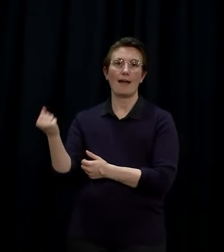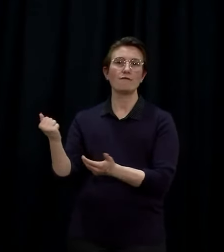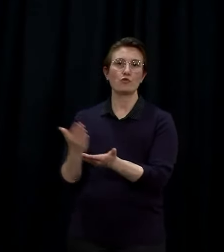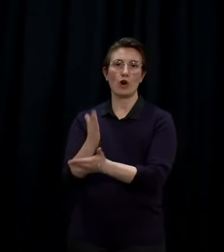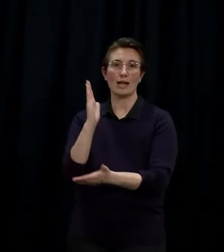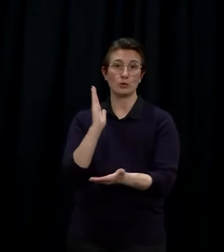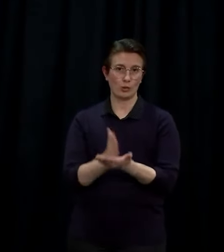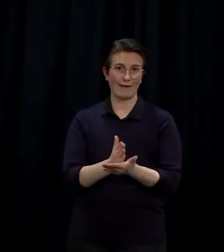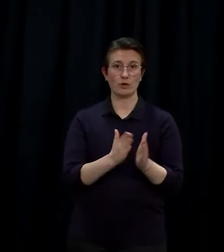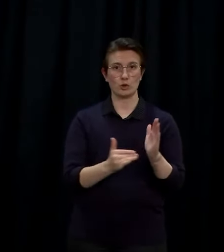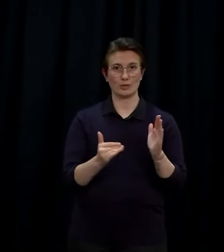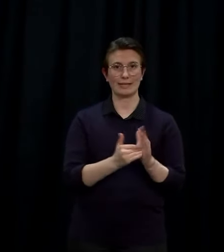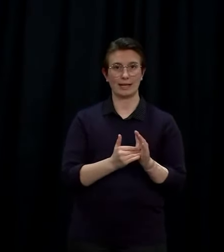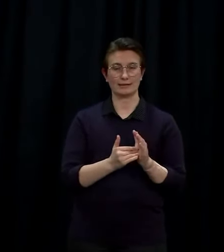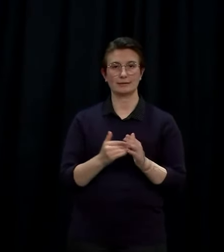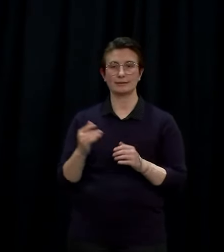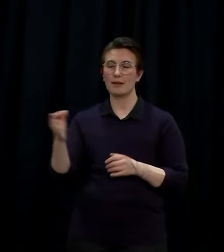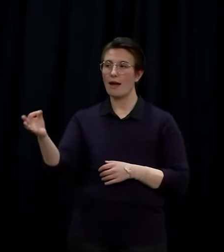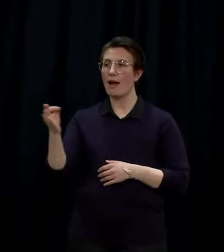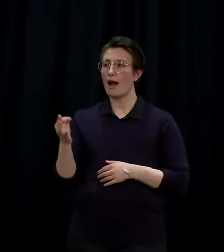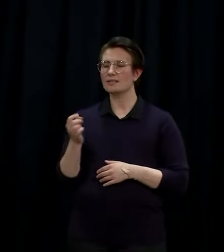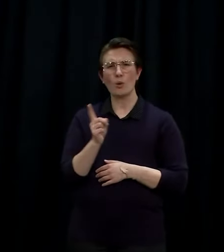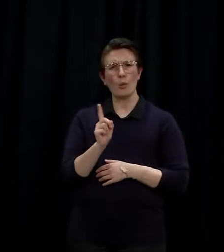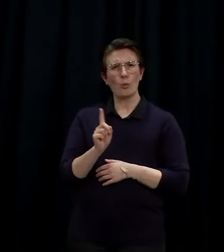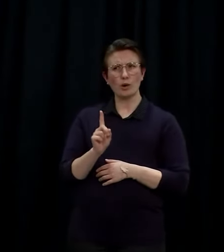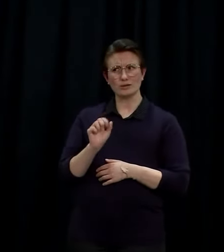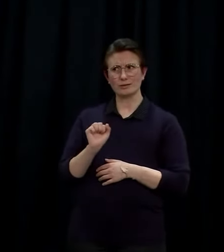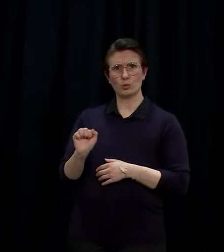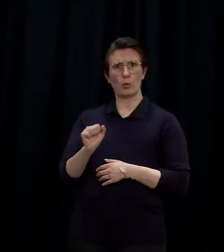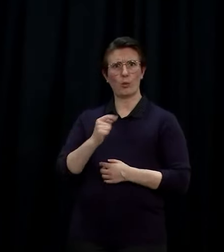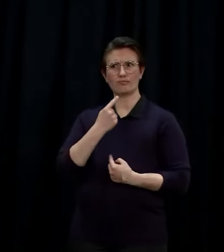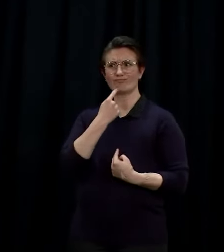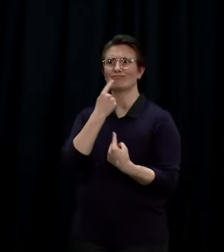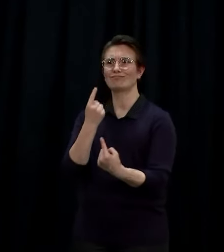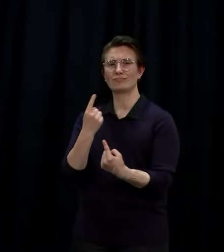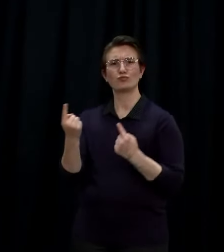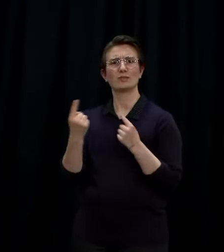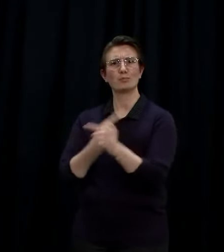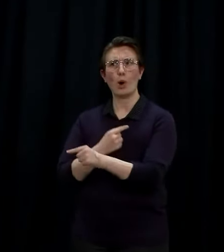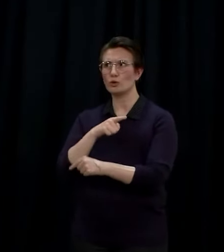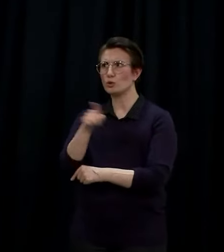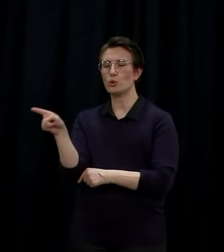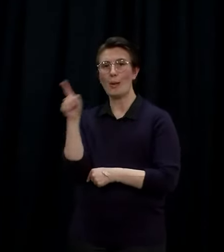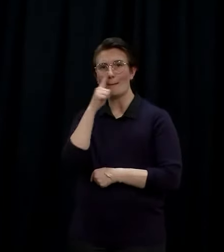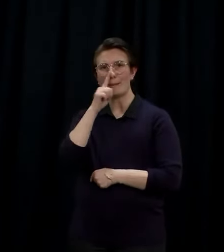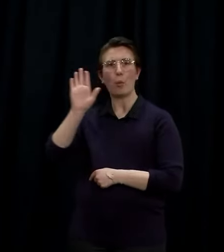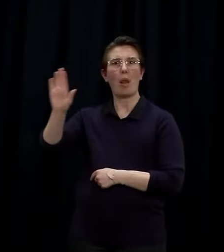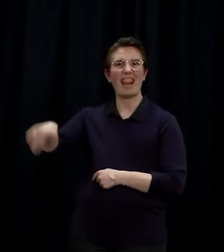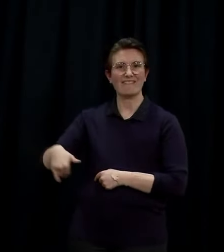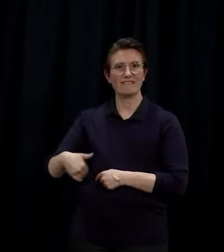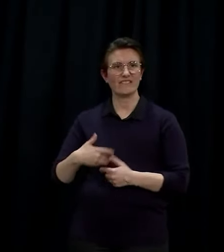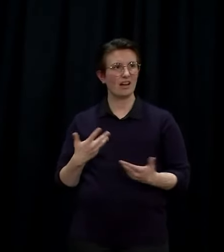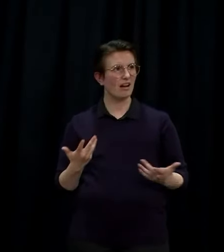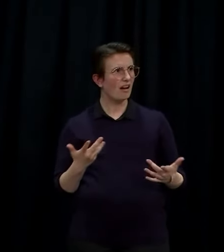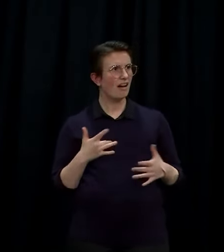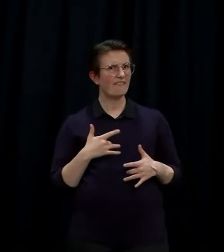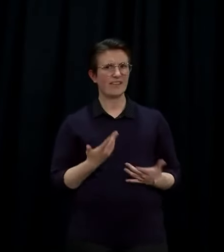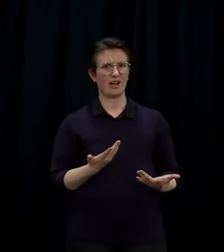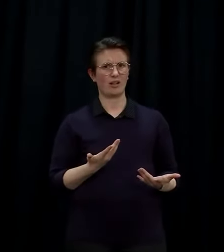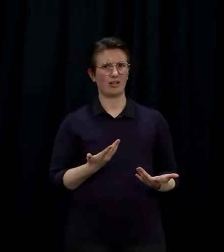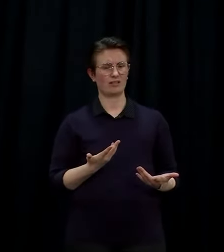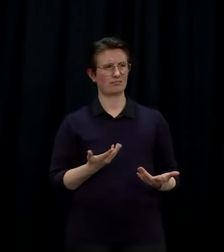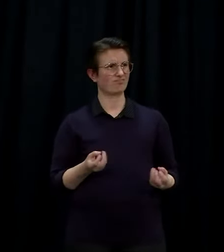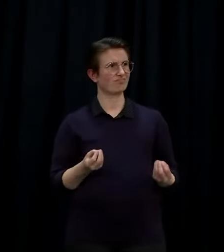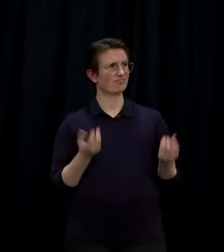feeling betrayed by New Zealand? Oh, we went through extraordinary efforts to try and bring home as many as